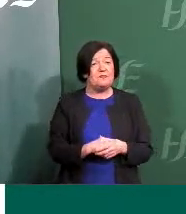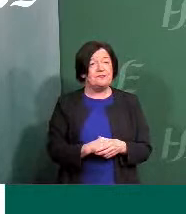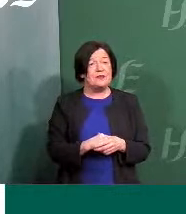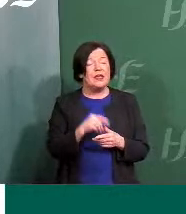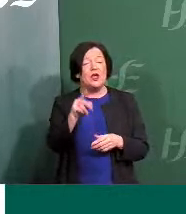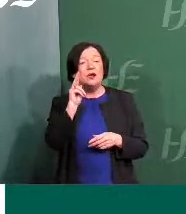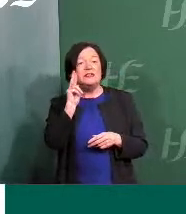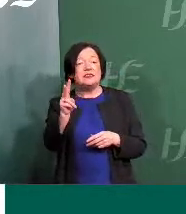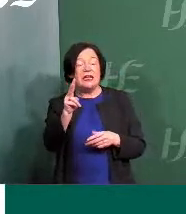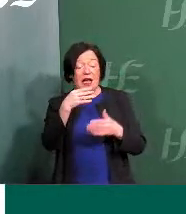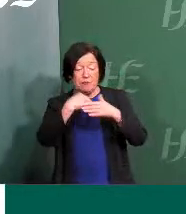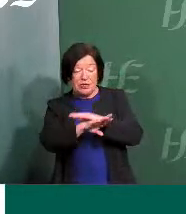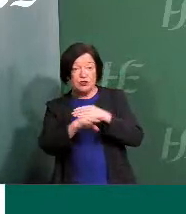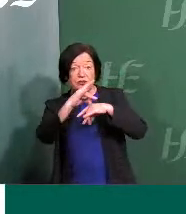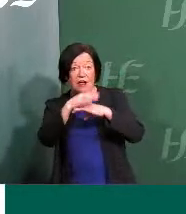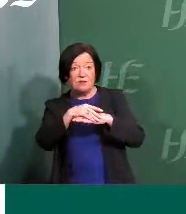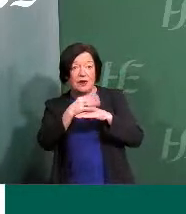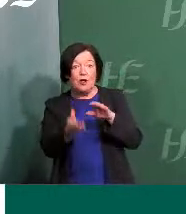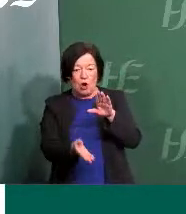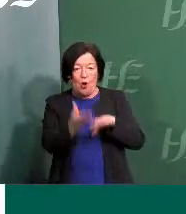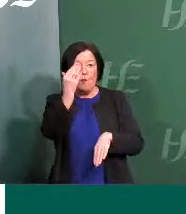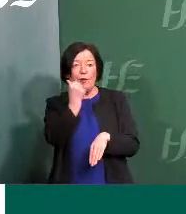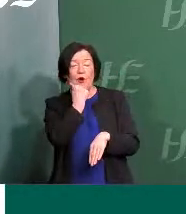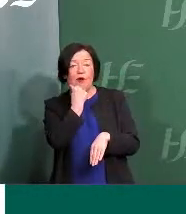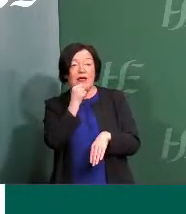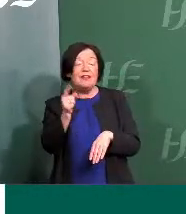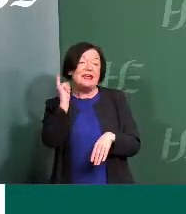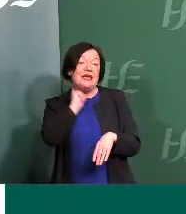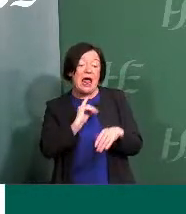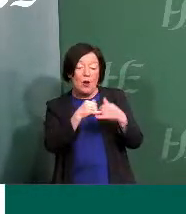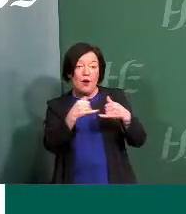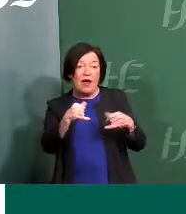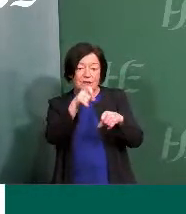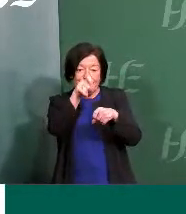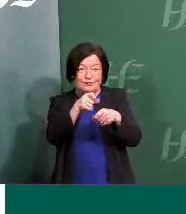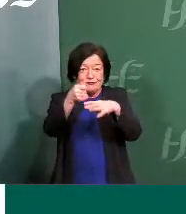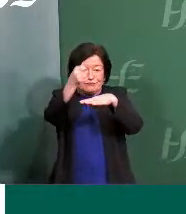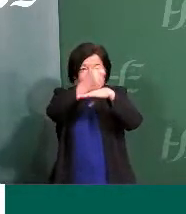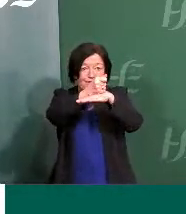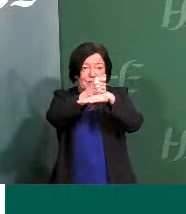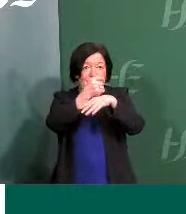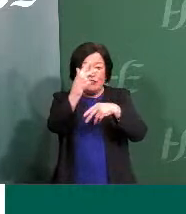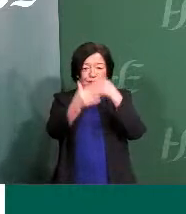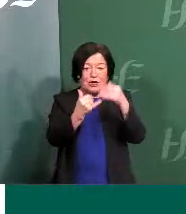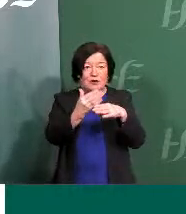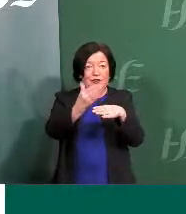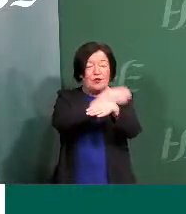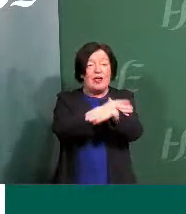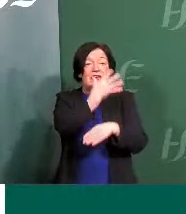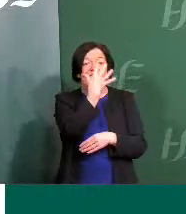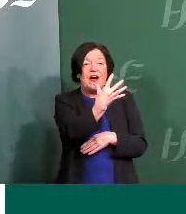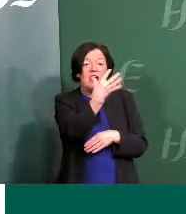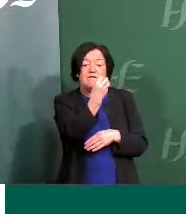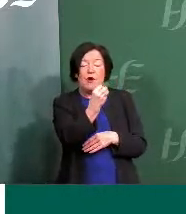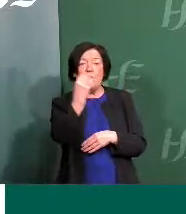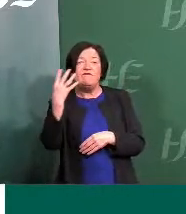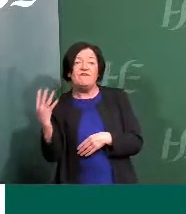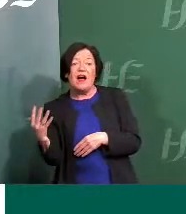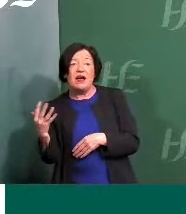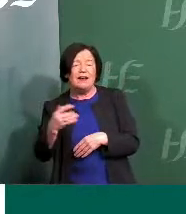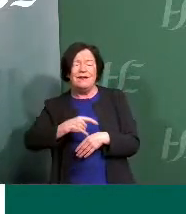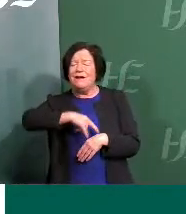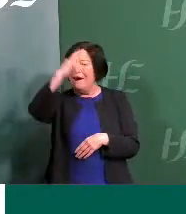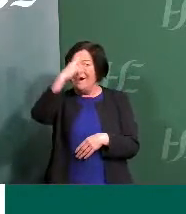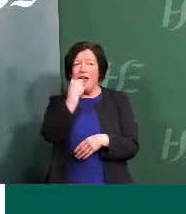And we can see their admissions also going up. So again, that yellow line sitting above any of the previous 3 years. So 505, very